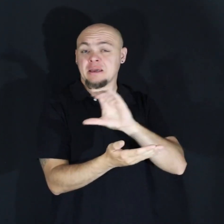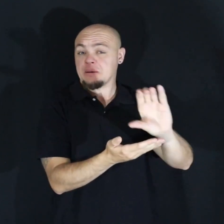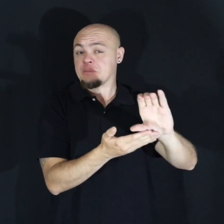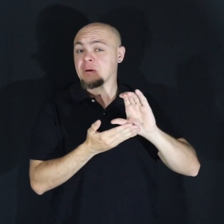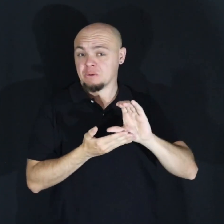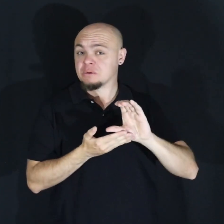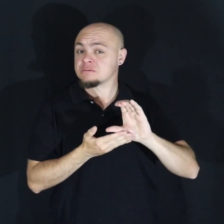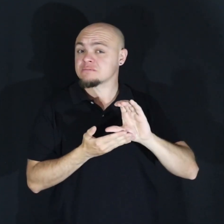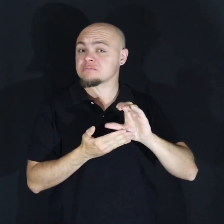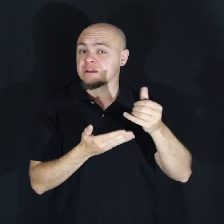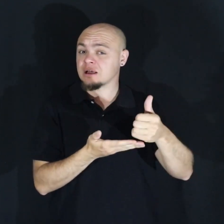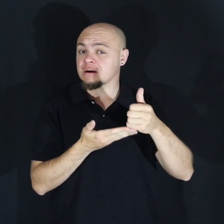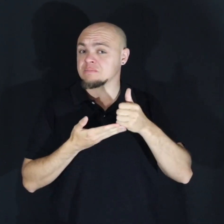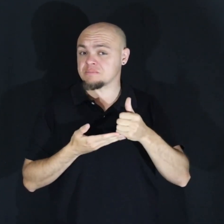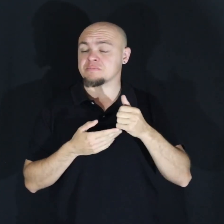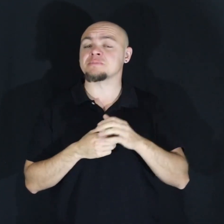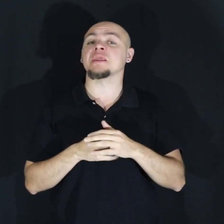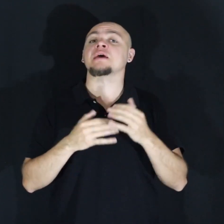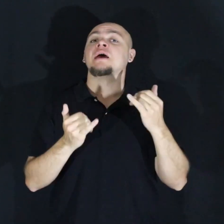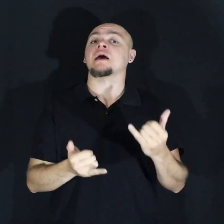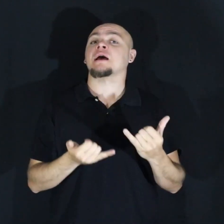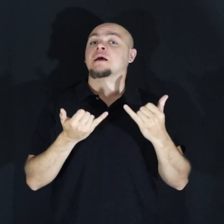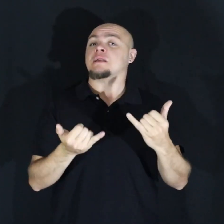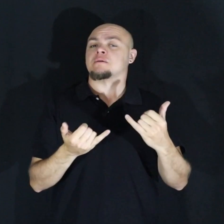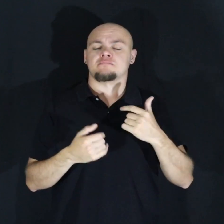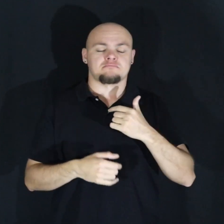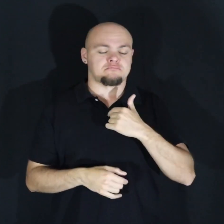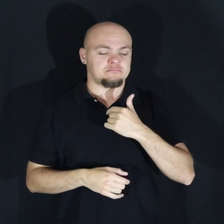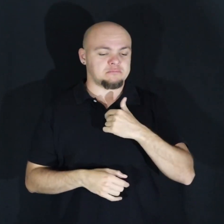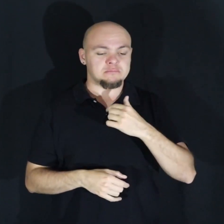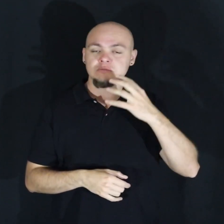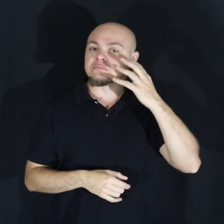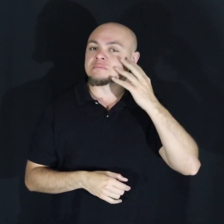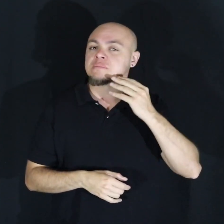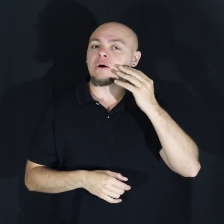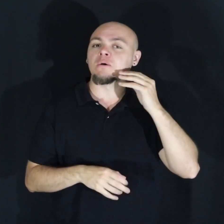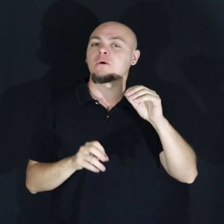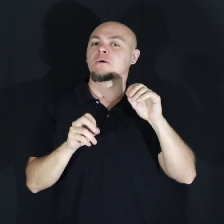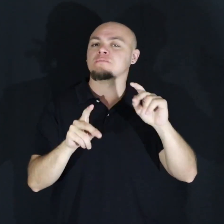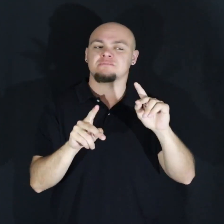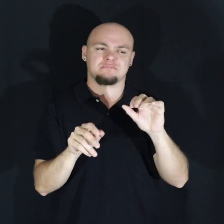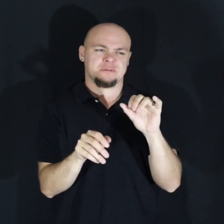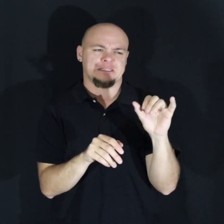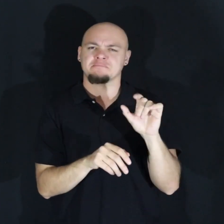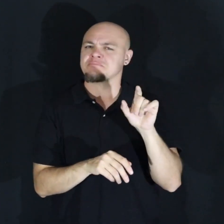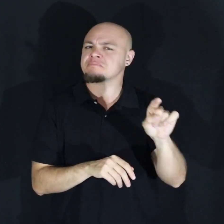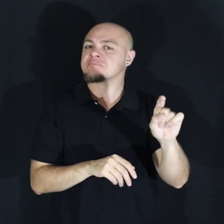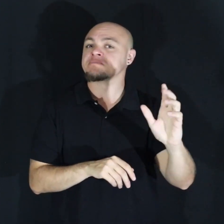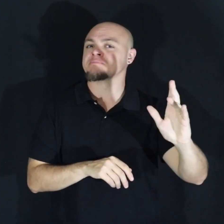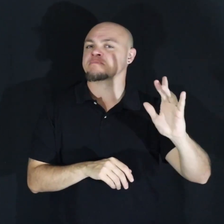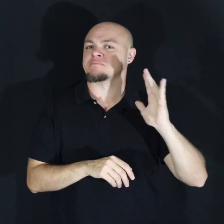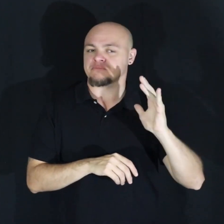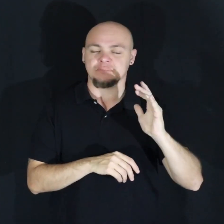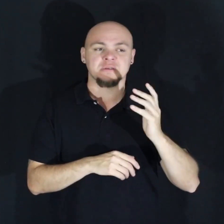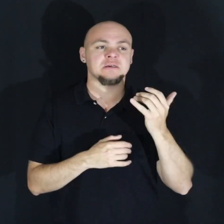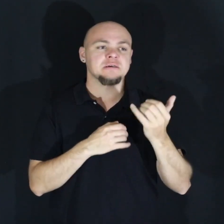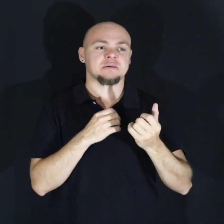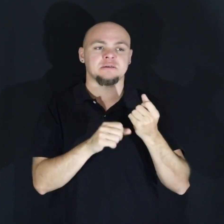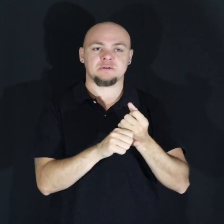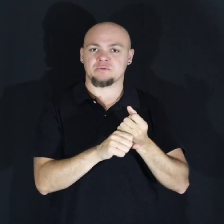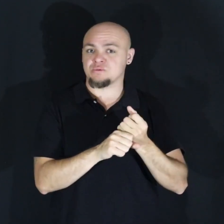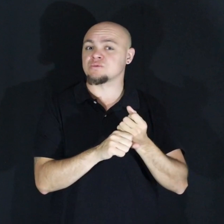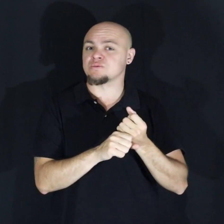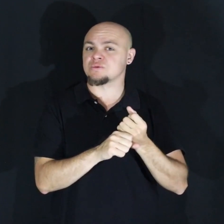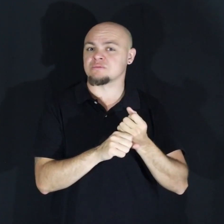treatment. And now I have had the opportunity to do similar to what he had done for me with